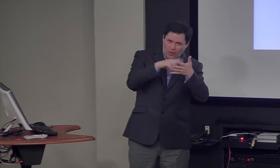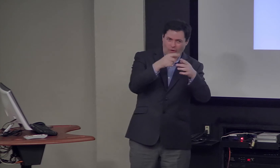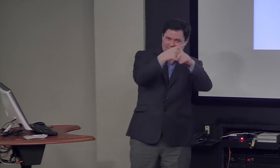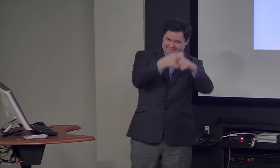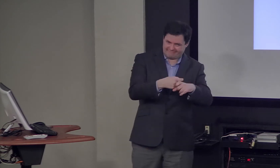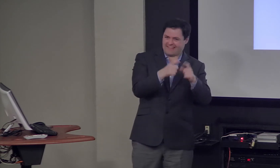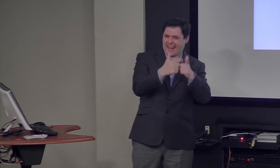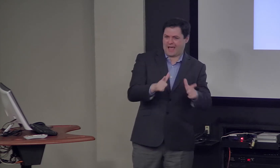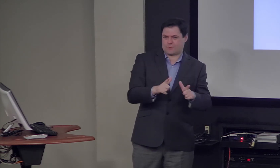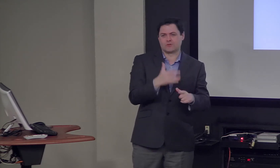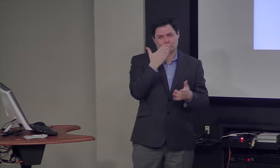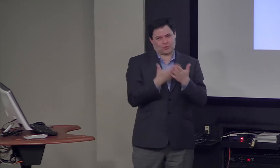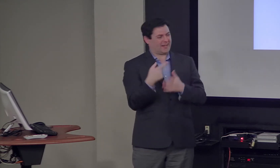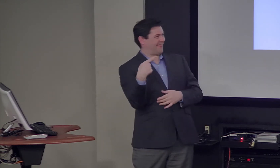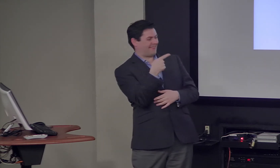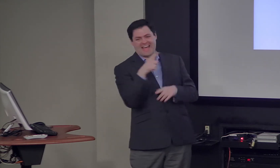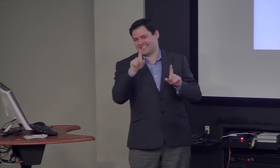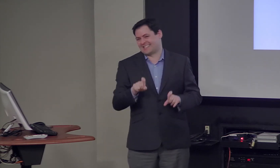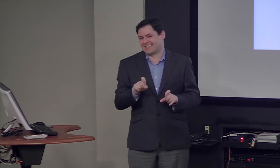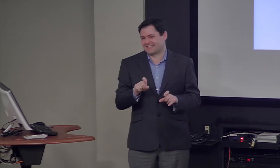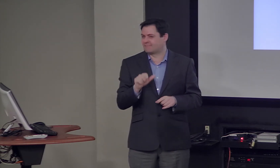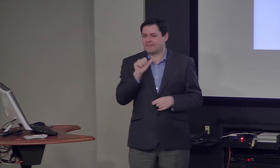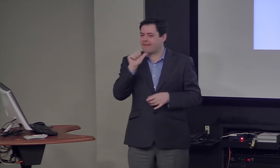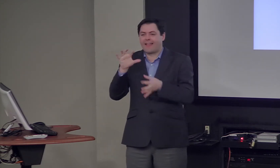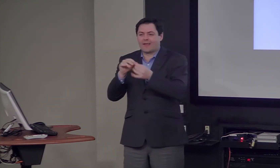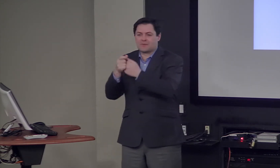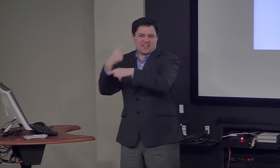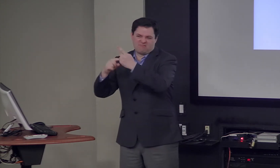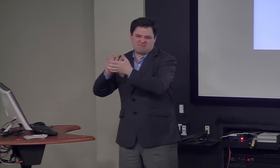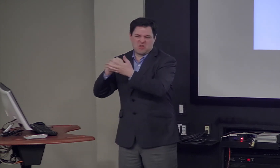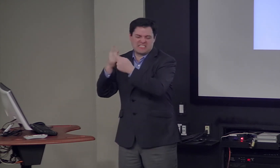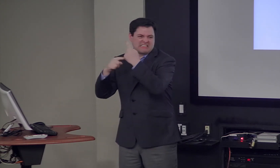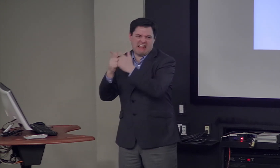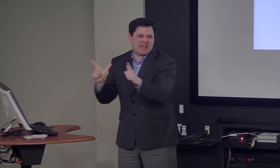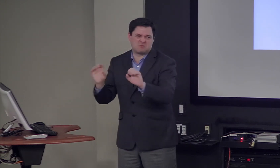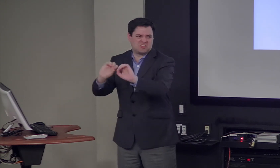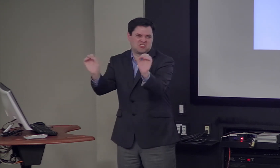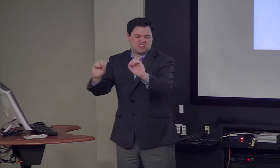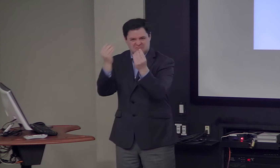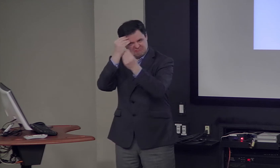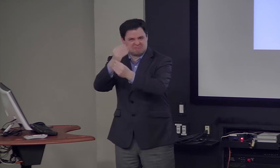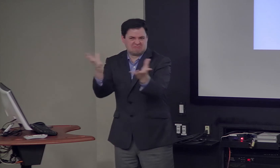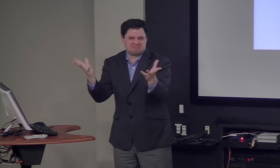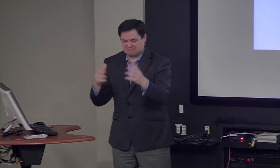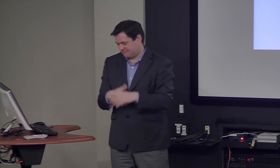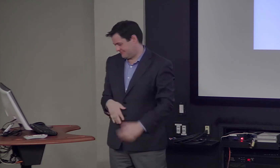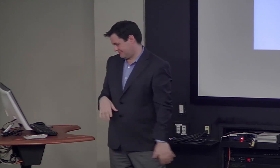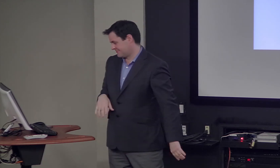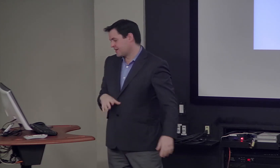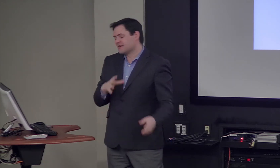more quickly through this, because being from China, they were able to quickly identify characters and distinguish them from another.